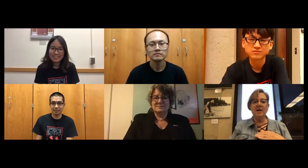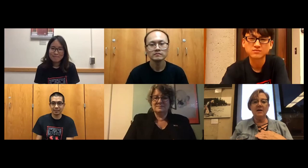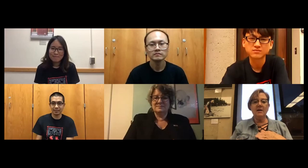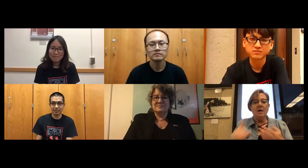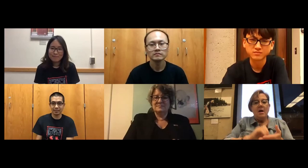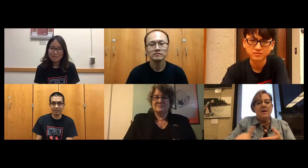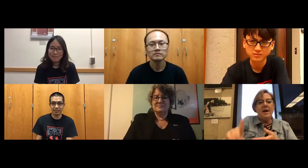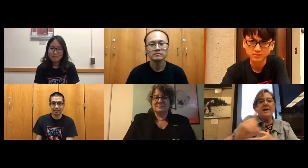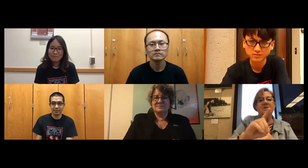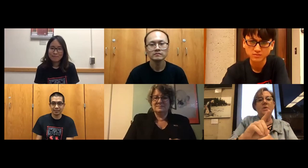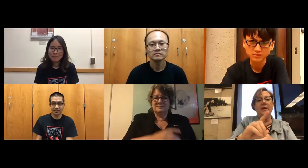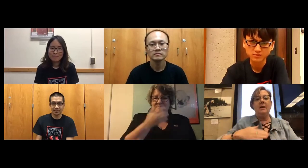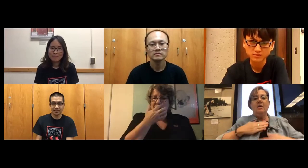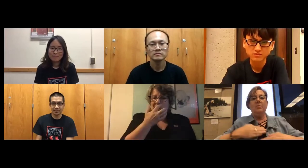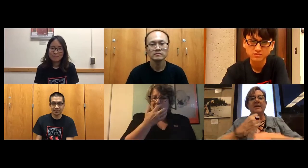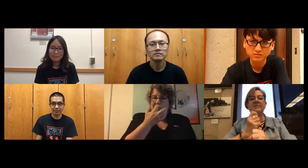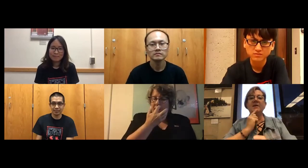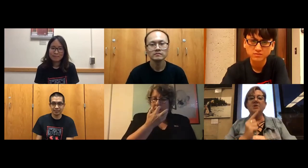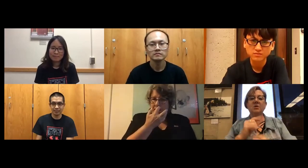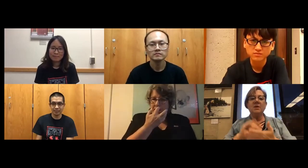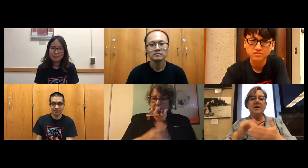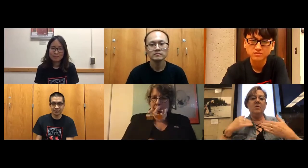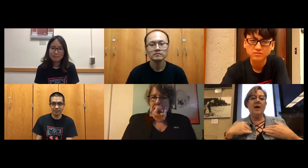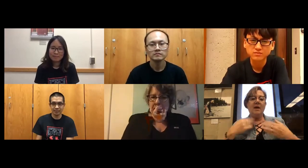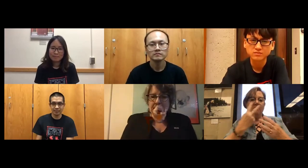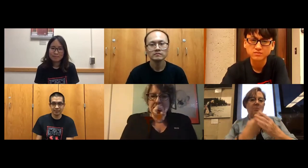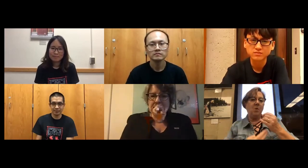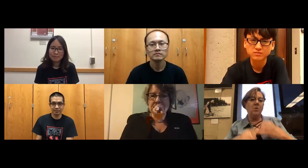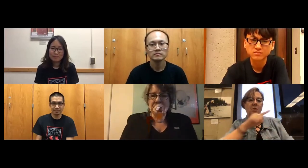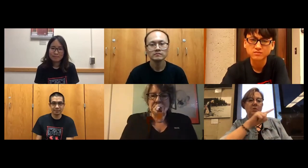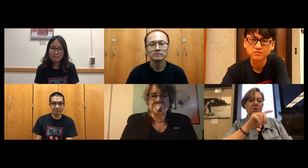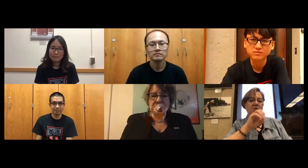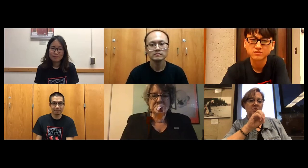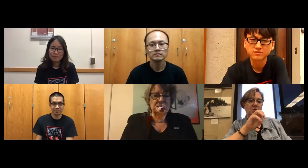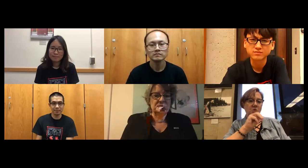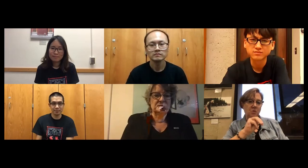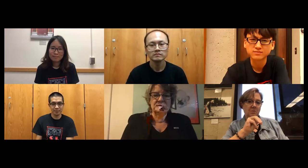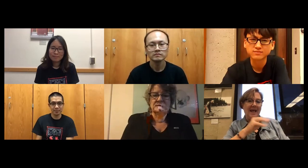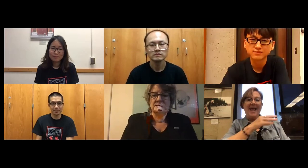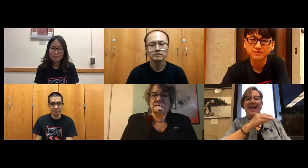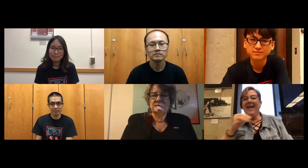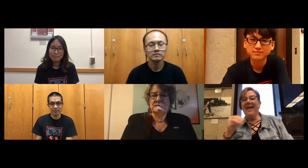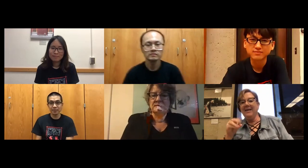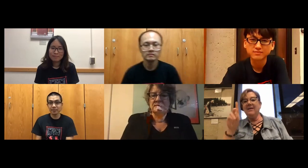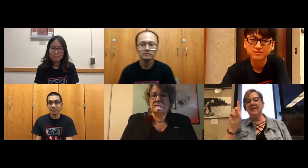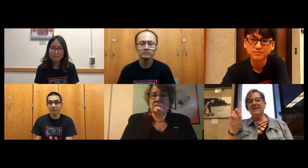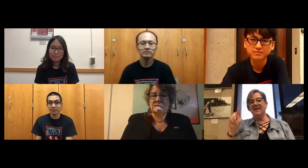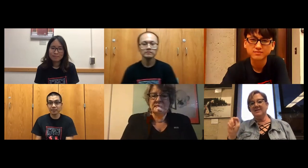China next week, please make sure that you have both the Zoom and the Ding